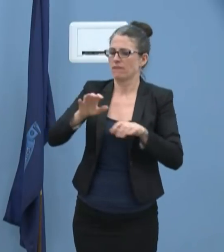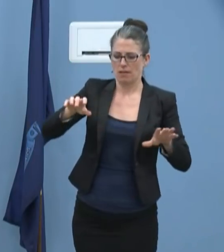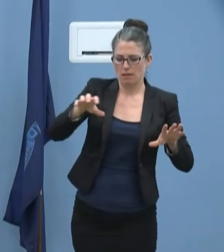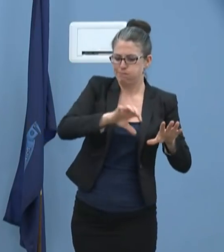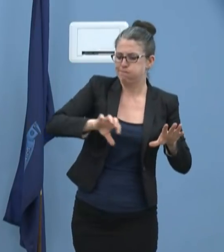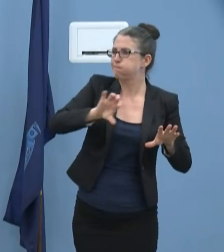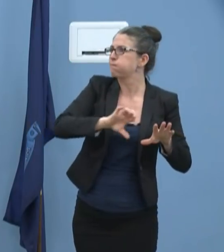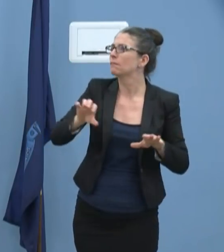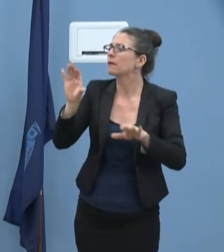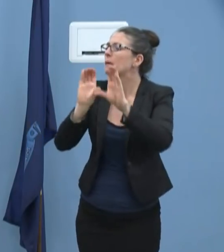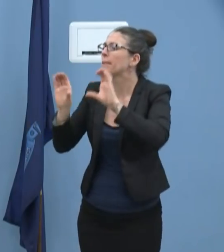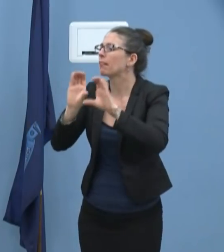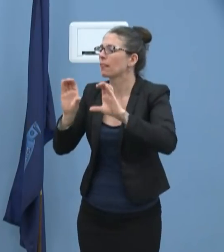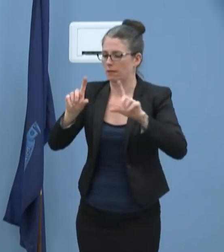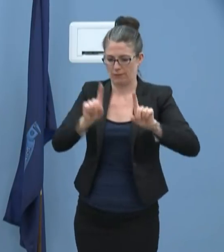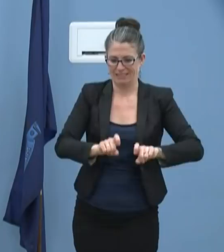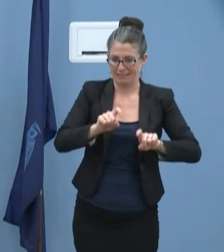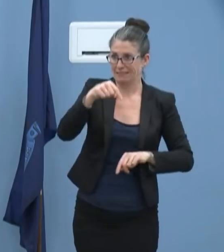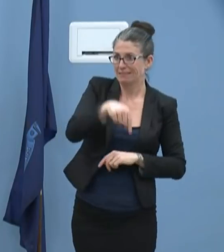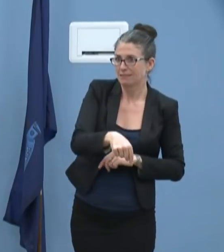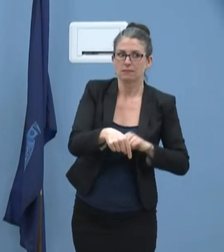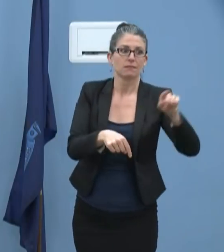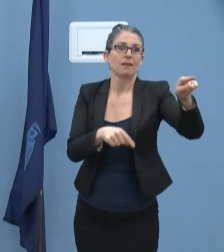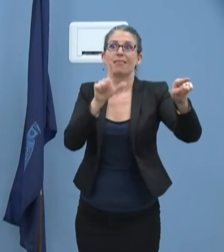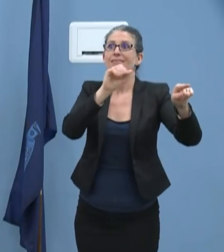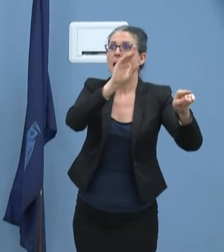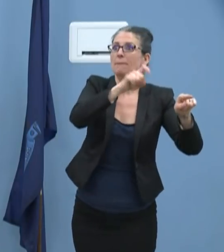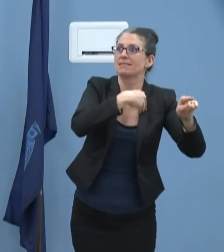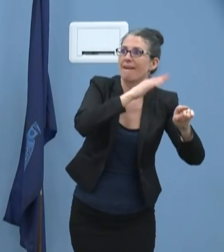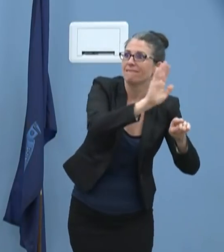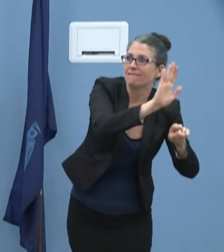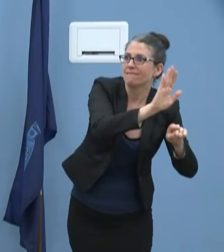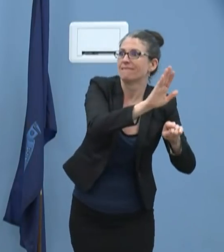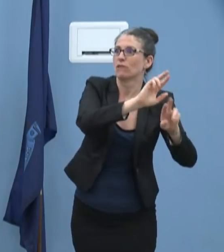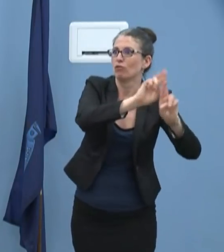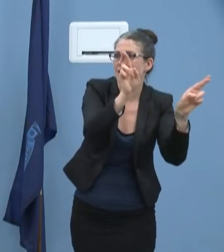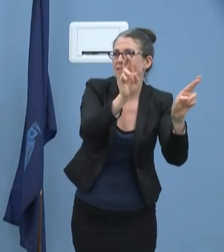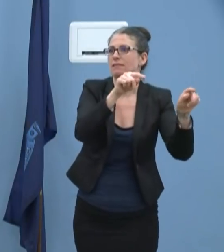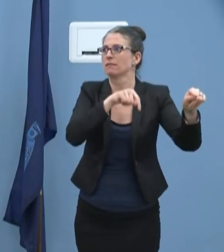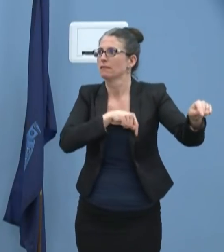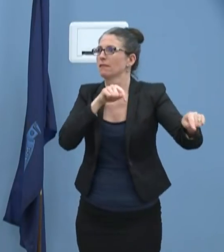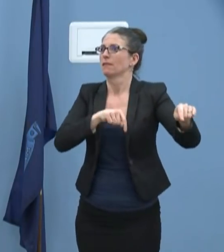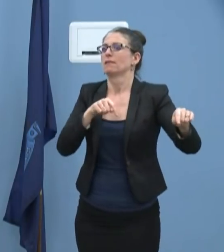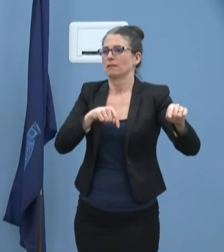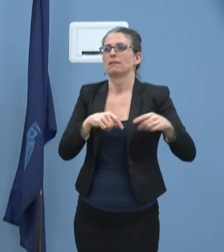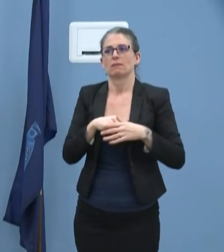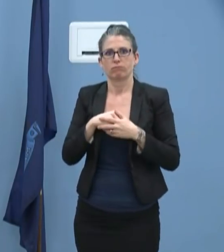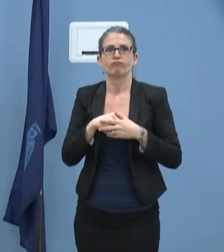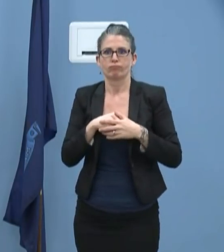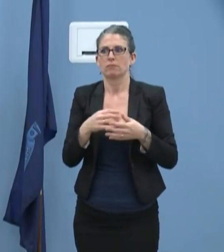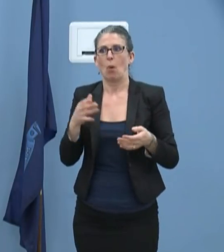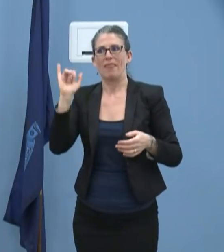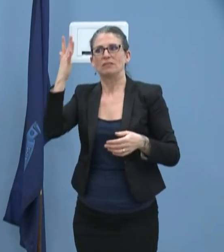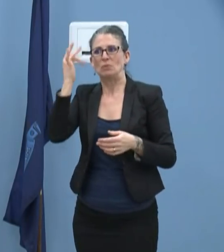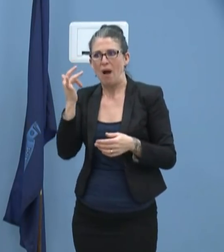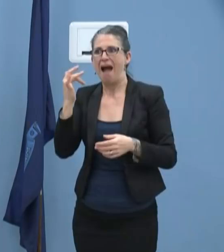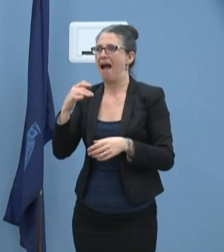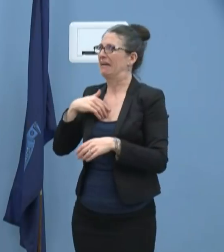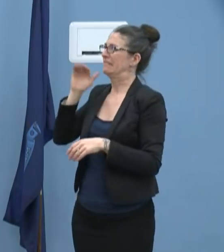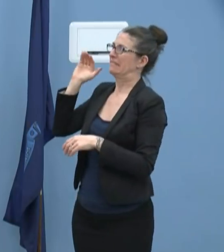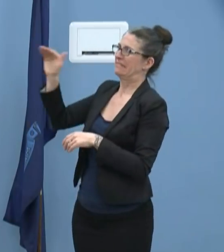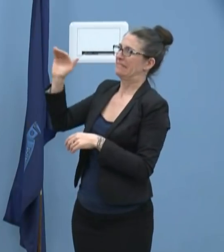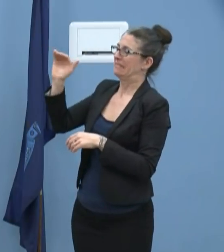close tabs on. It's all the more reason we are keeping a very open line of communication with, for example, the Strategic National